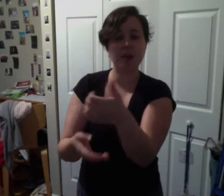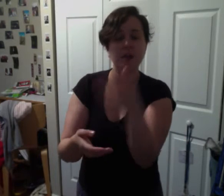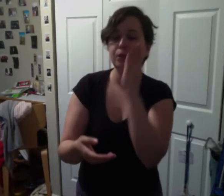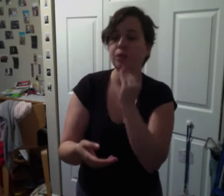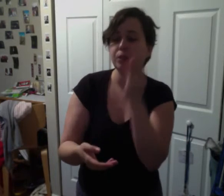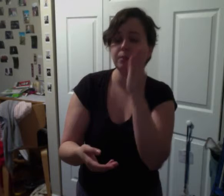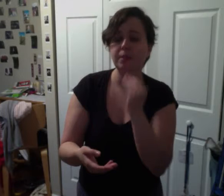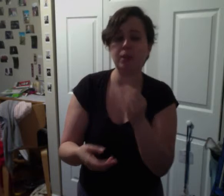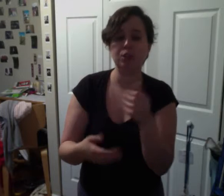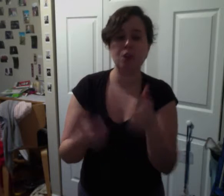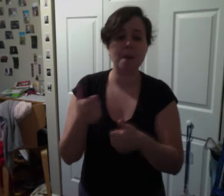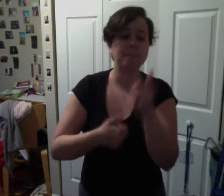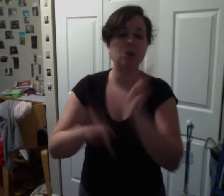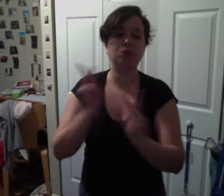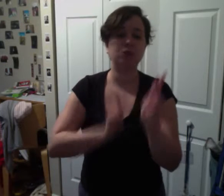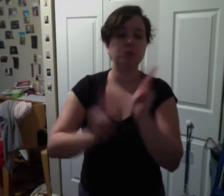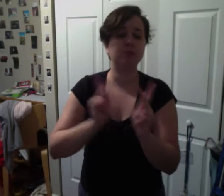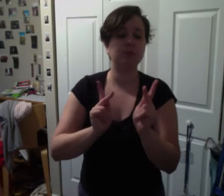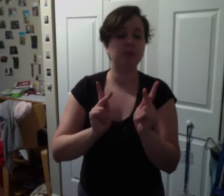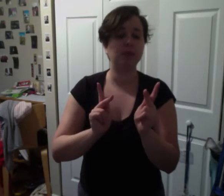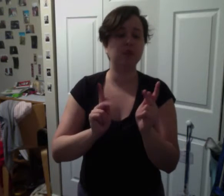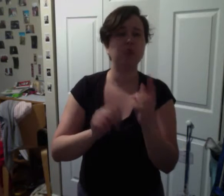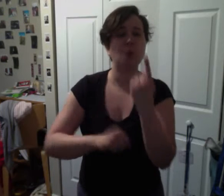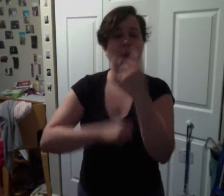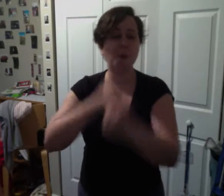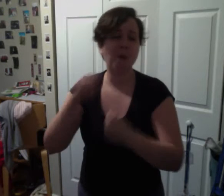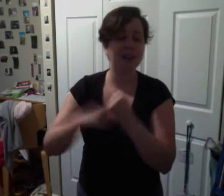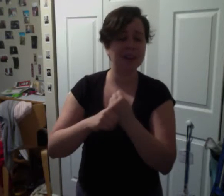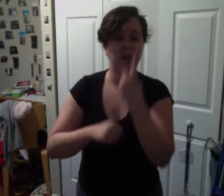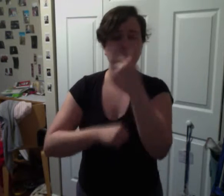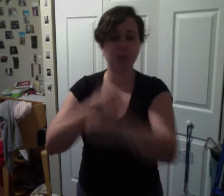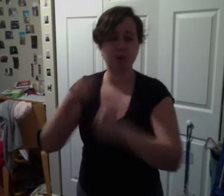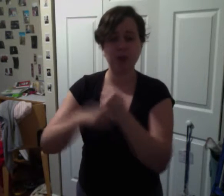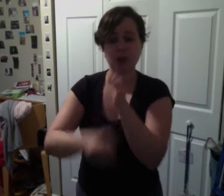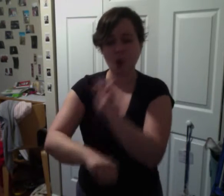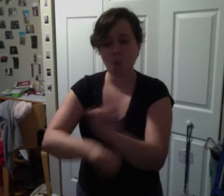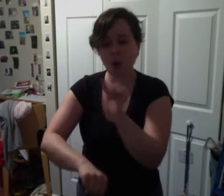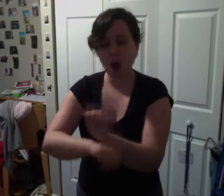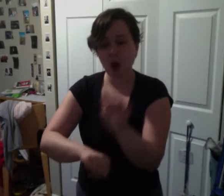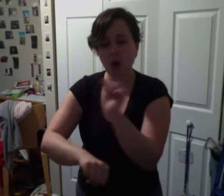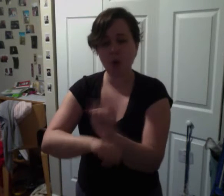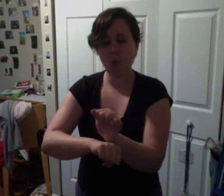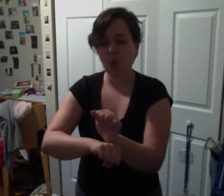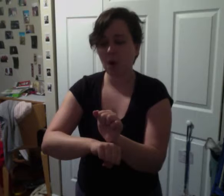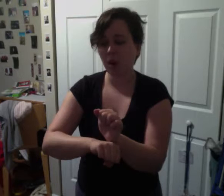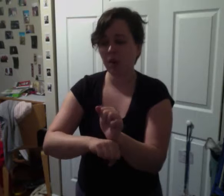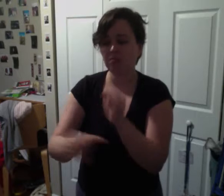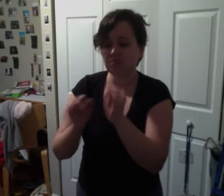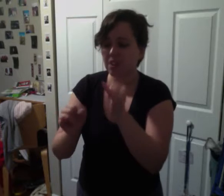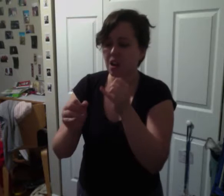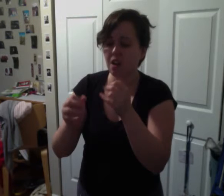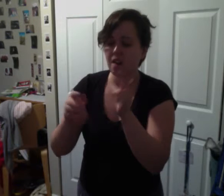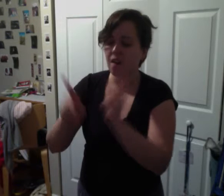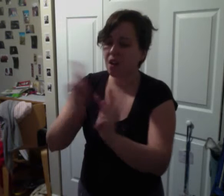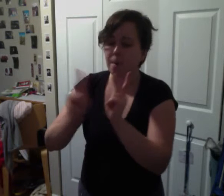traveling the country, gathering the wisdom of humanity. They call it bearing witness. And if you ask them, all of the